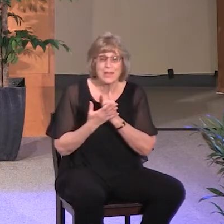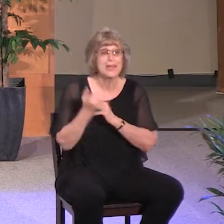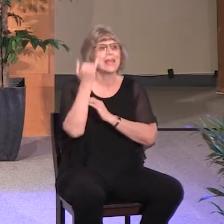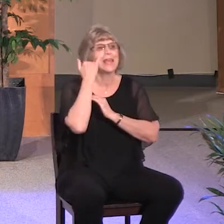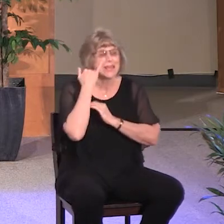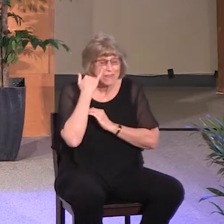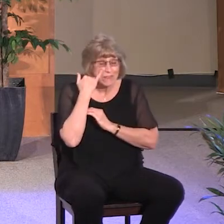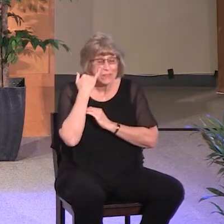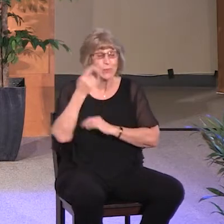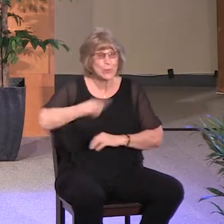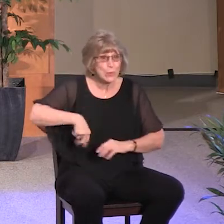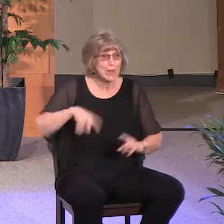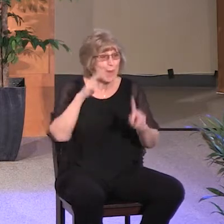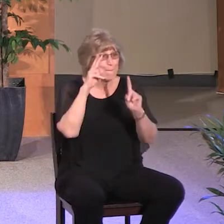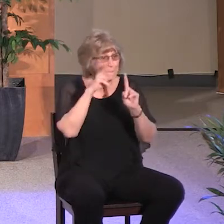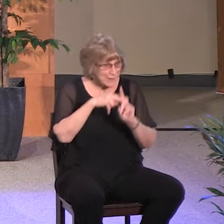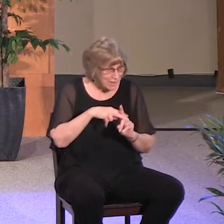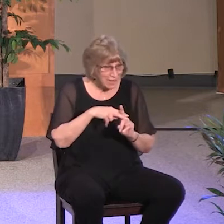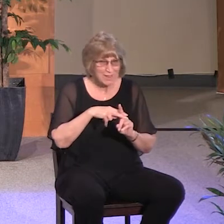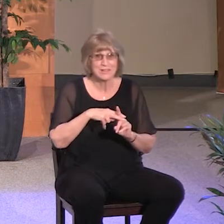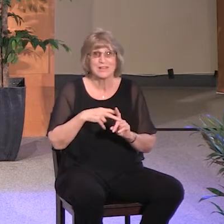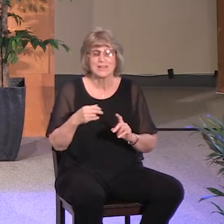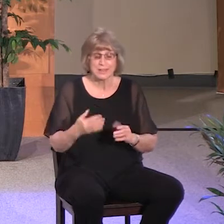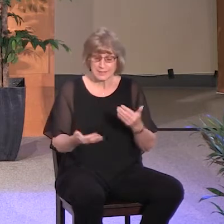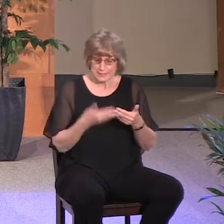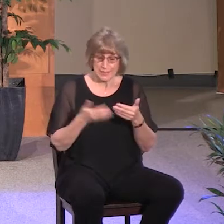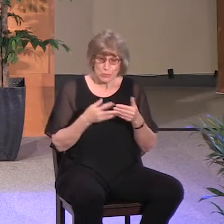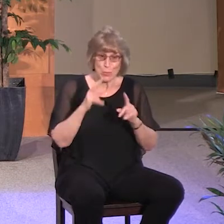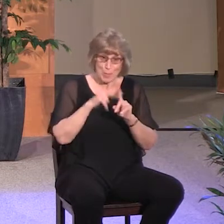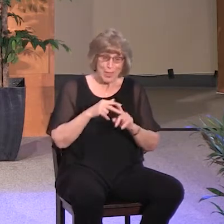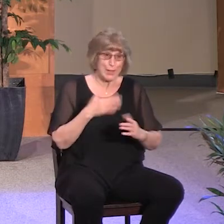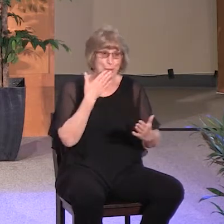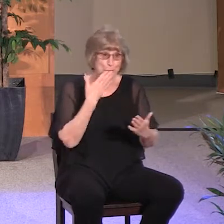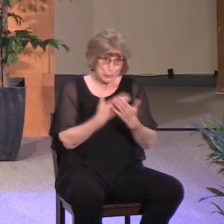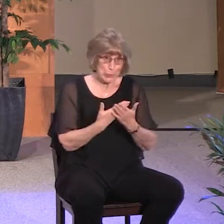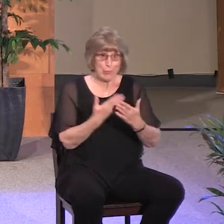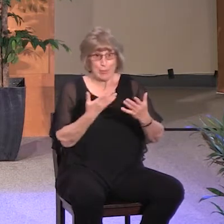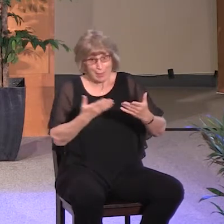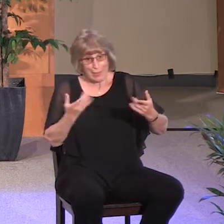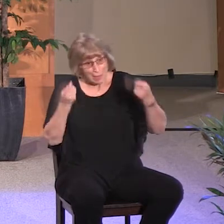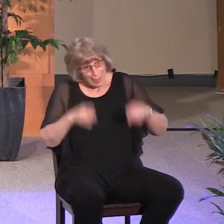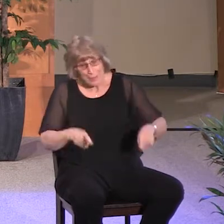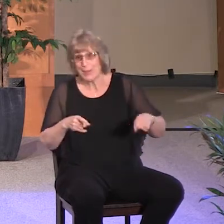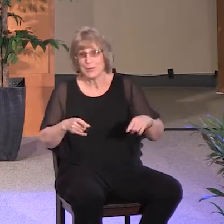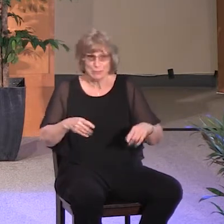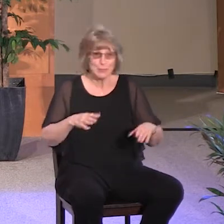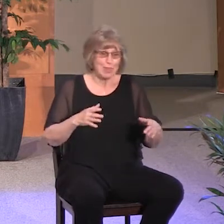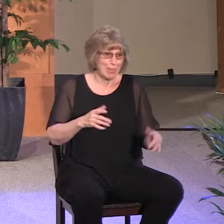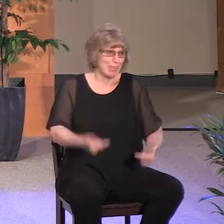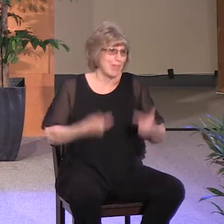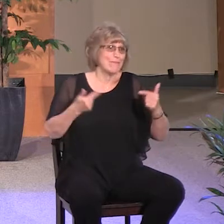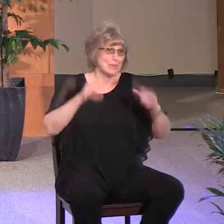lives. And it's easy to apply it to our lives when things are great. You know, when we're feeling like we're in the flow, we're in the zone, life is